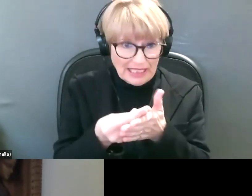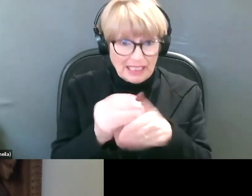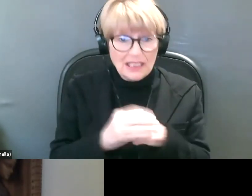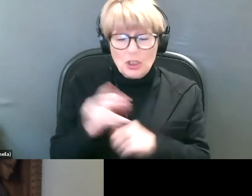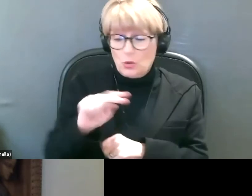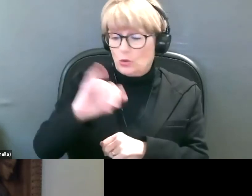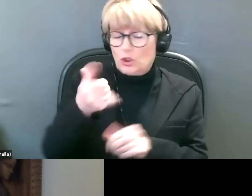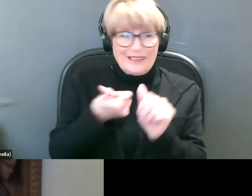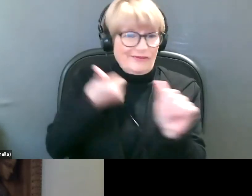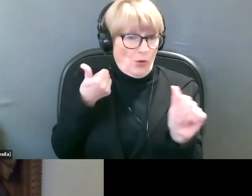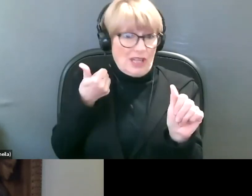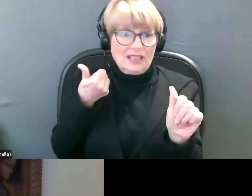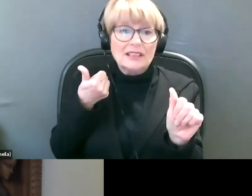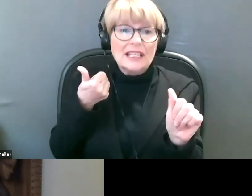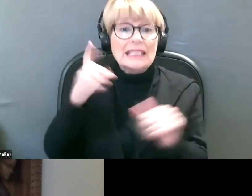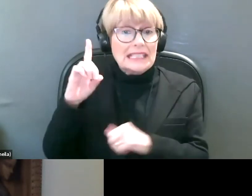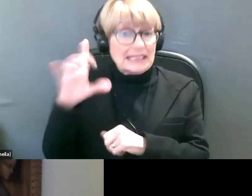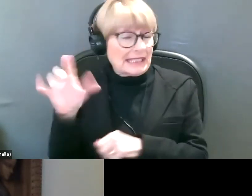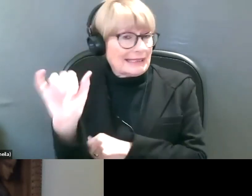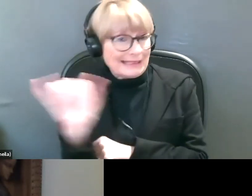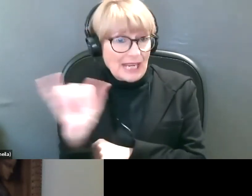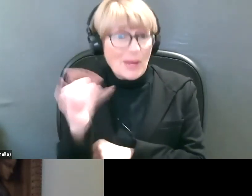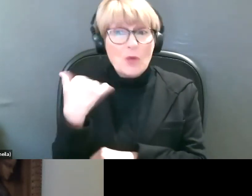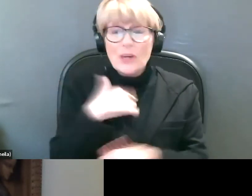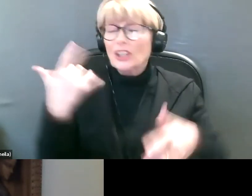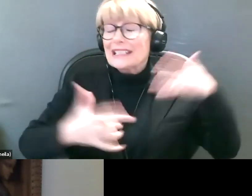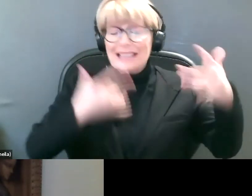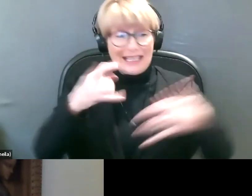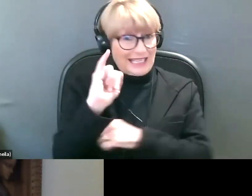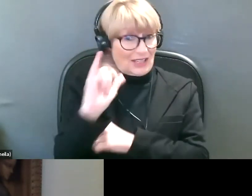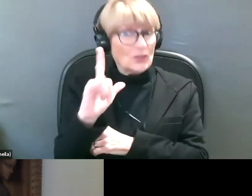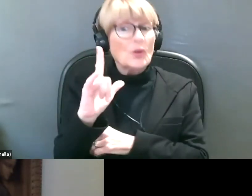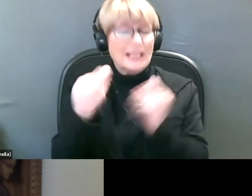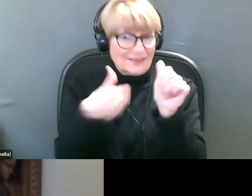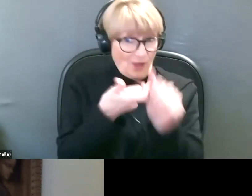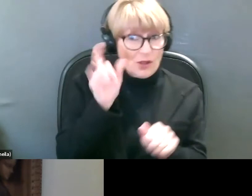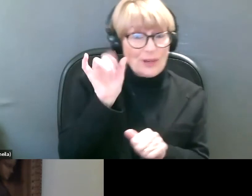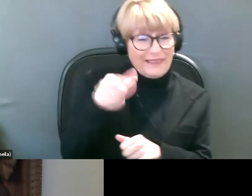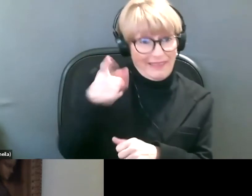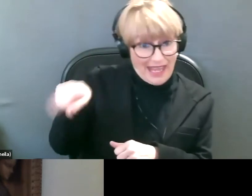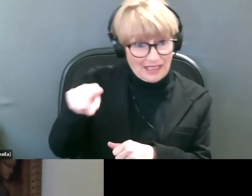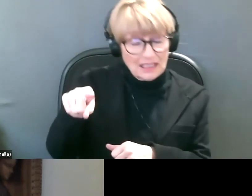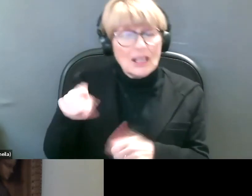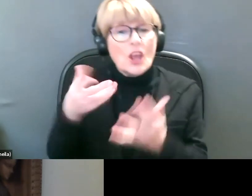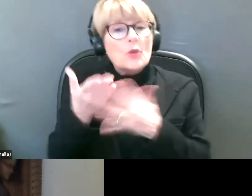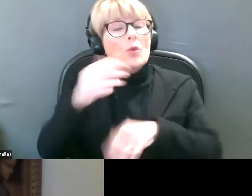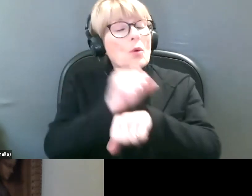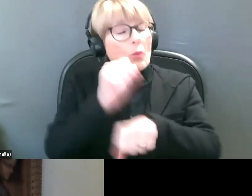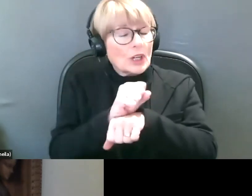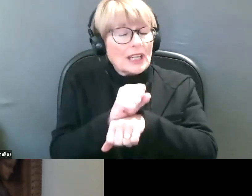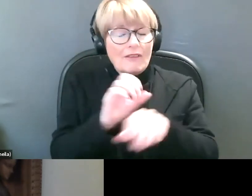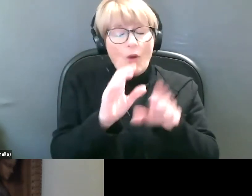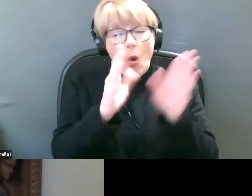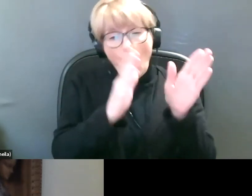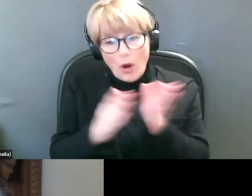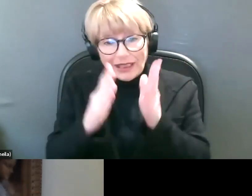from it. And we're really excited that Illinois has done it. And it's done it through the work of organizers, community members